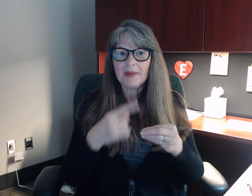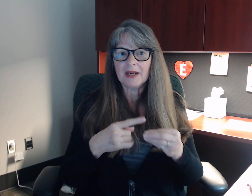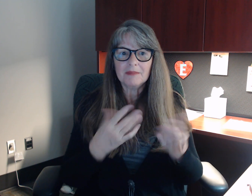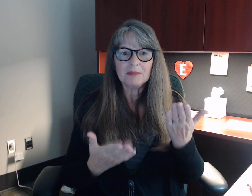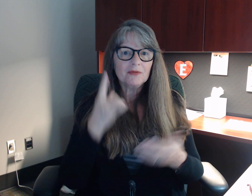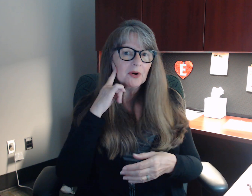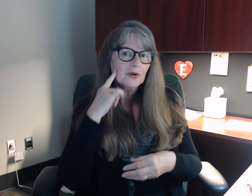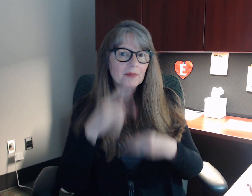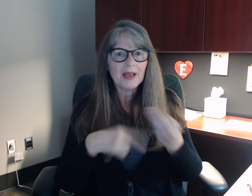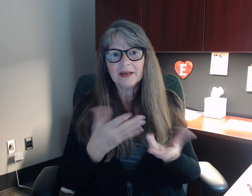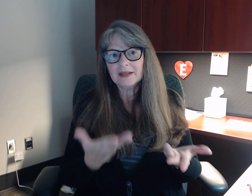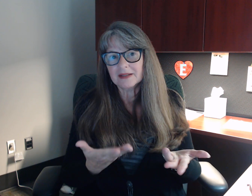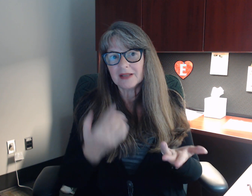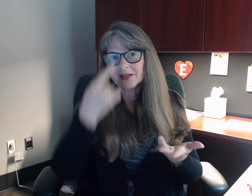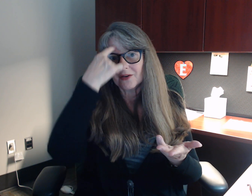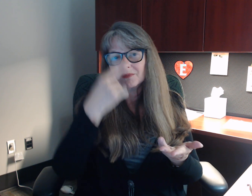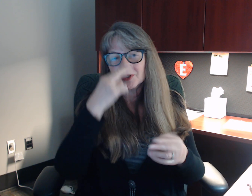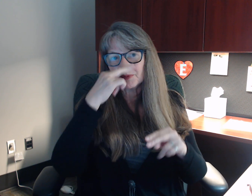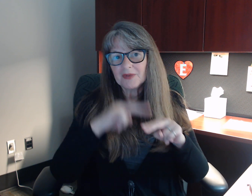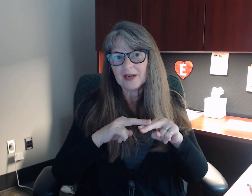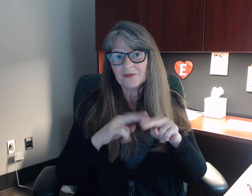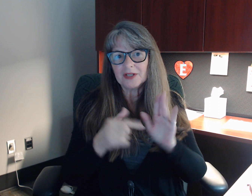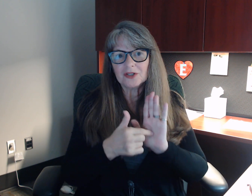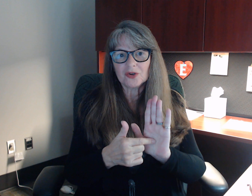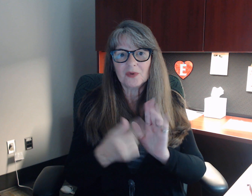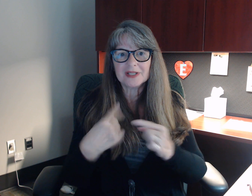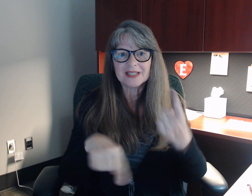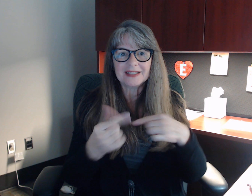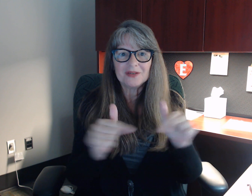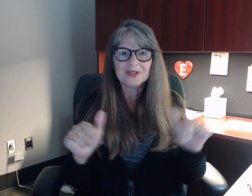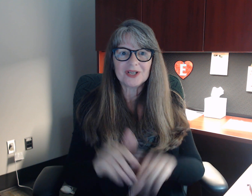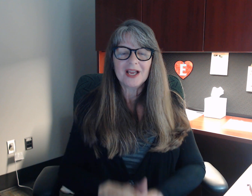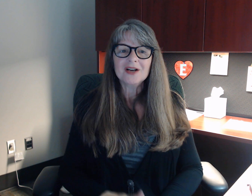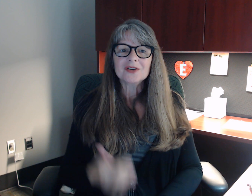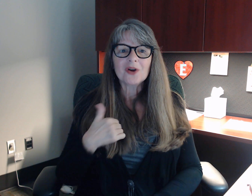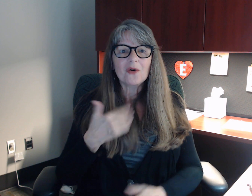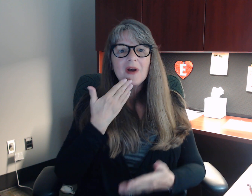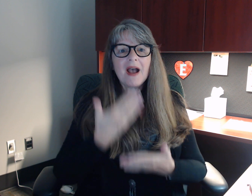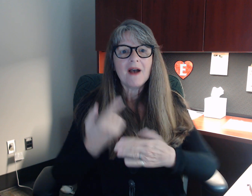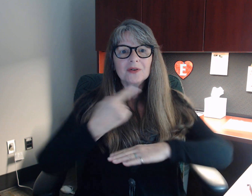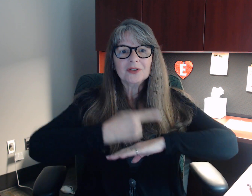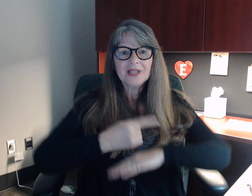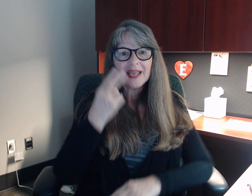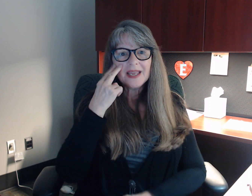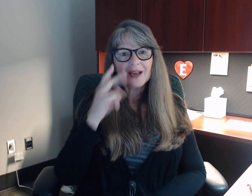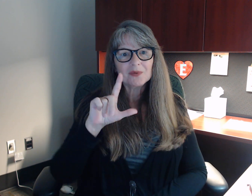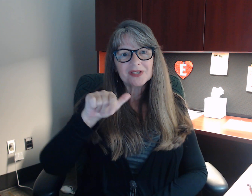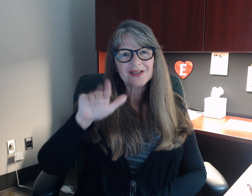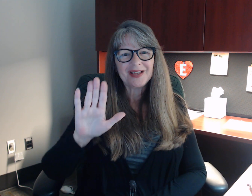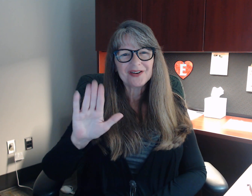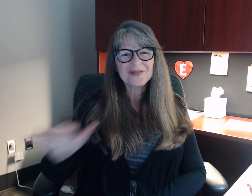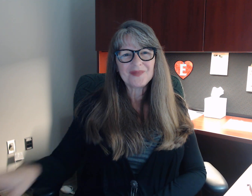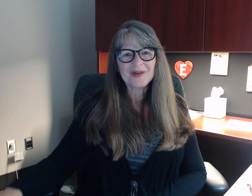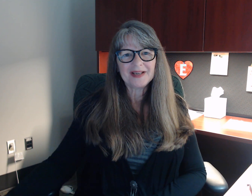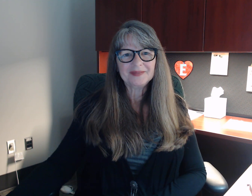it. Maybe you've heard about it, and I thought it would just be kind of fun to show it in sign language. So have a good day, and I will see you later. Bye bye.